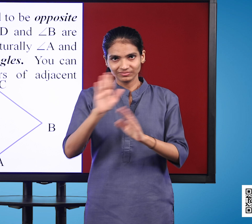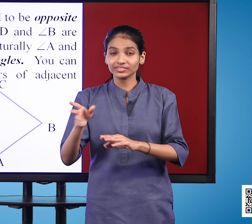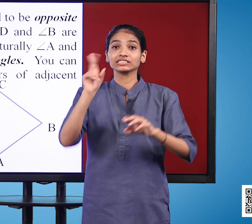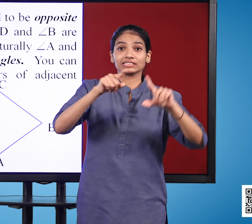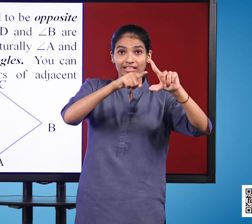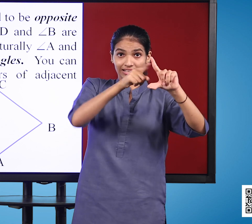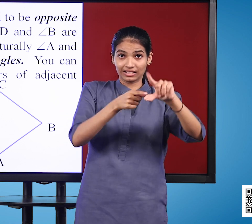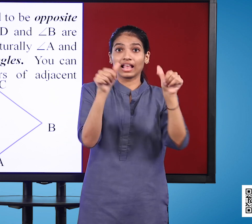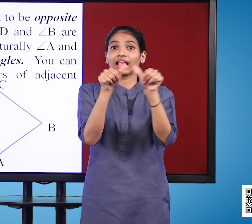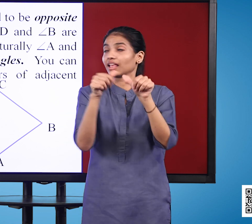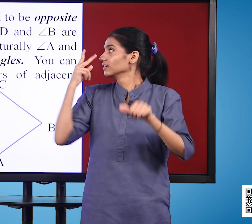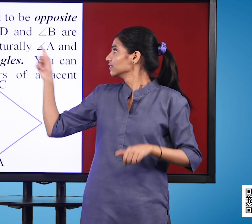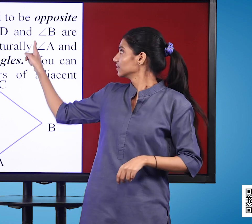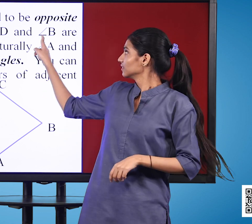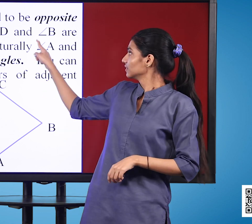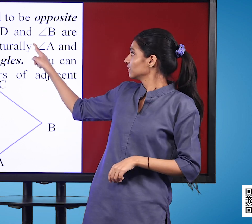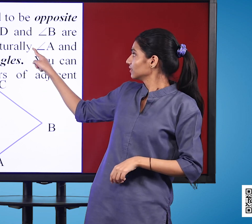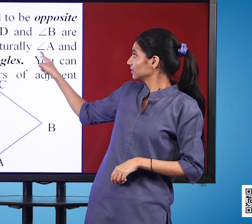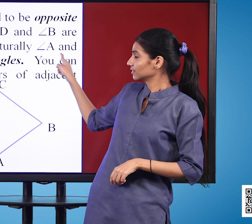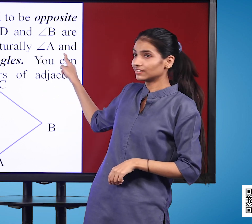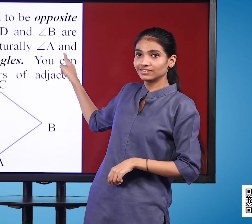Naturally, angle A and angle B are adjacent angles.